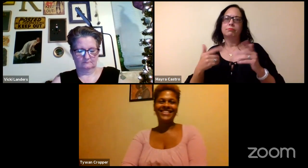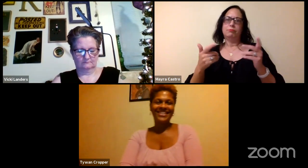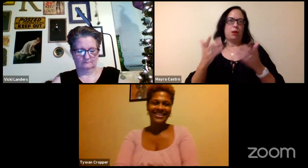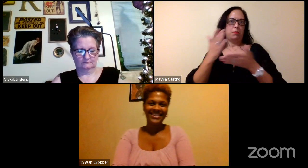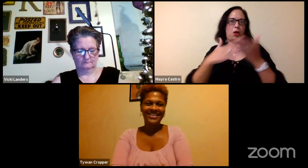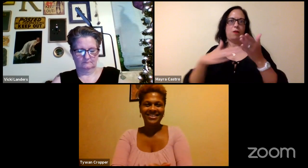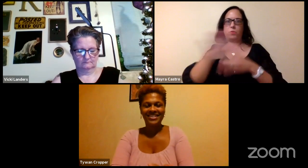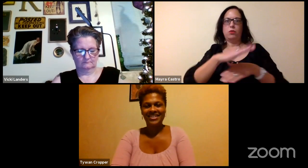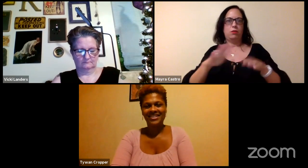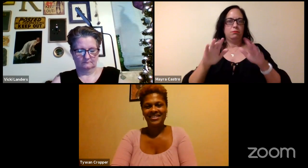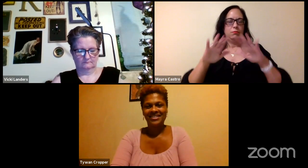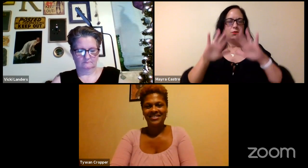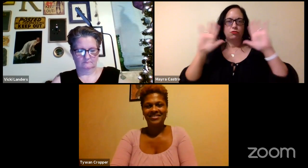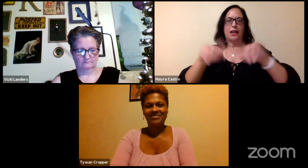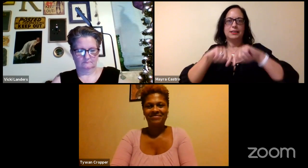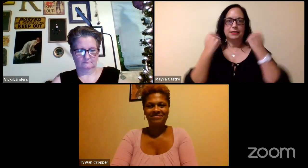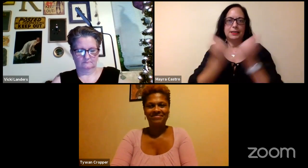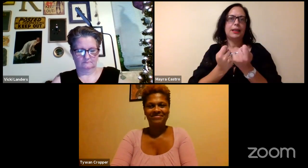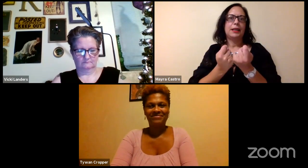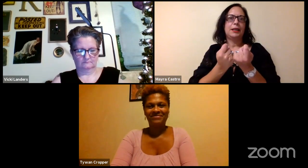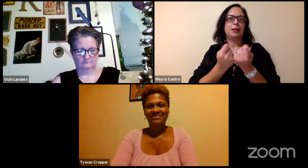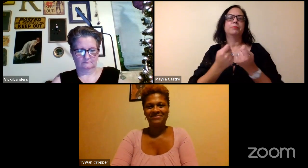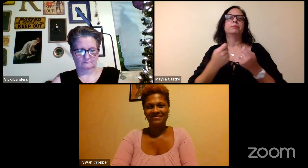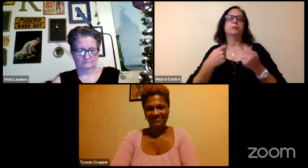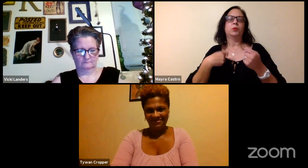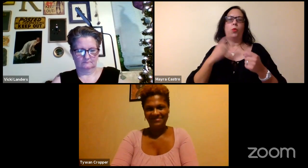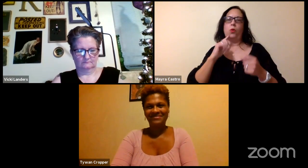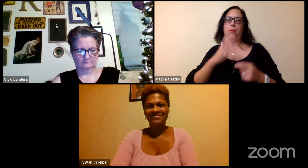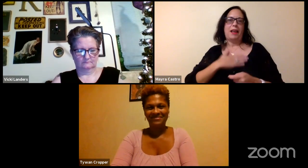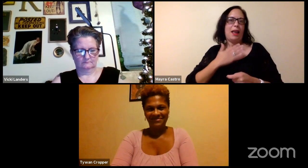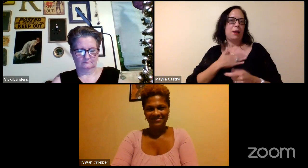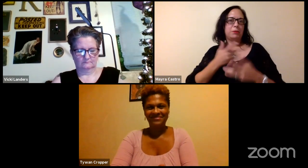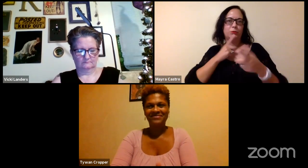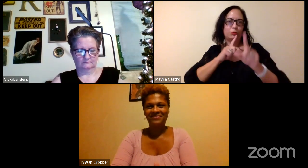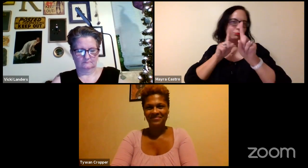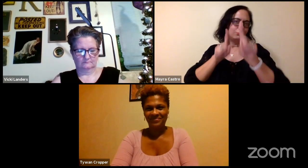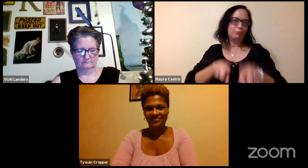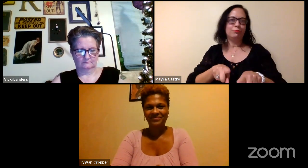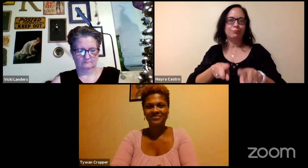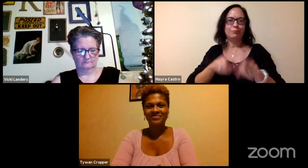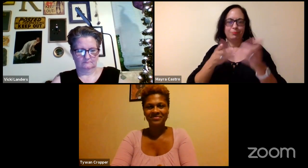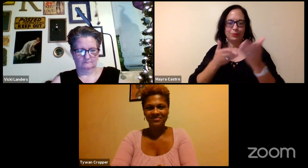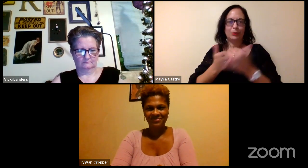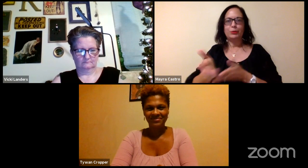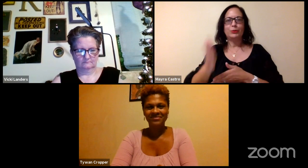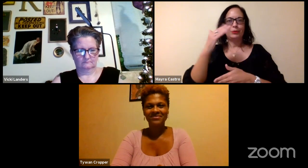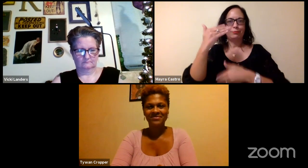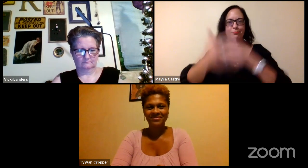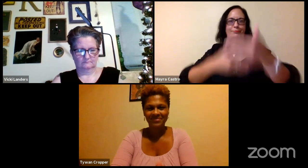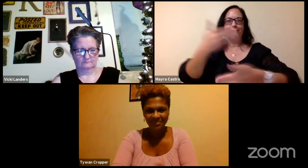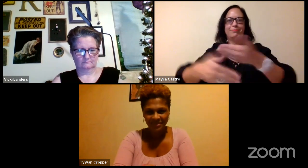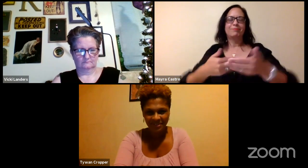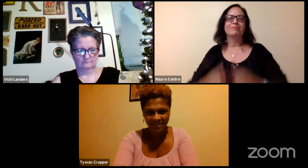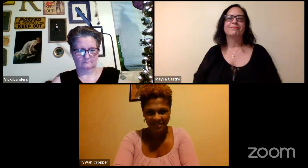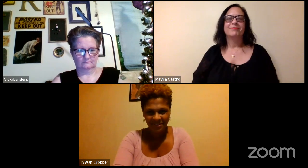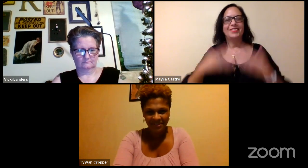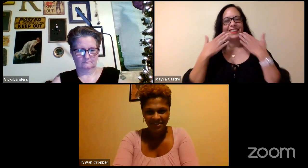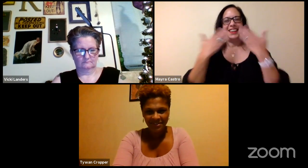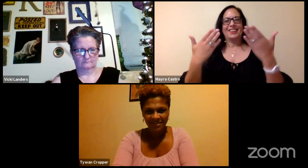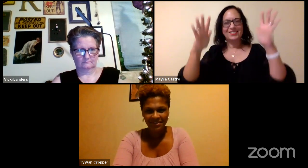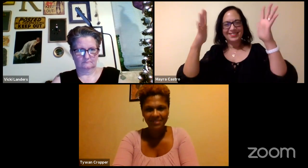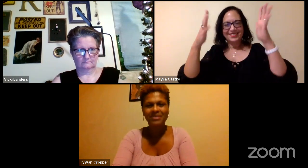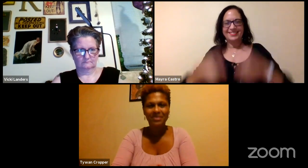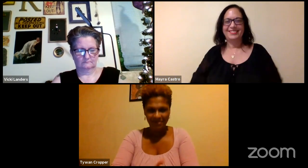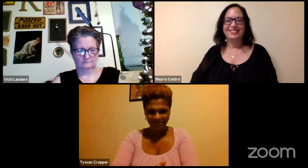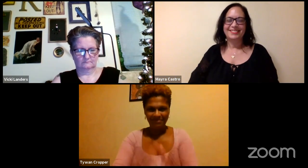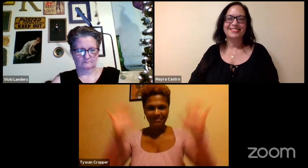who was our moderator this evening. You guys are a great team, and I'm very happy to be